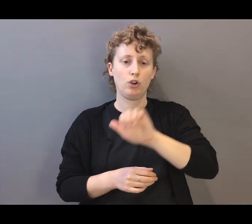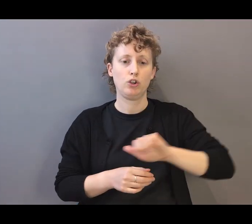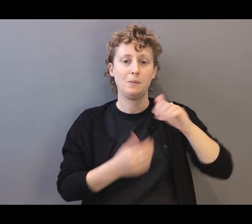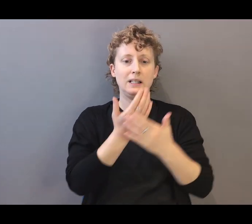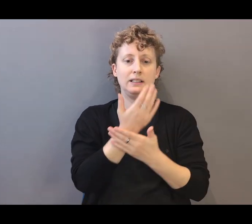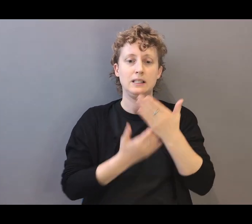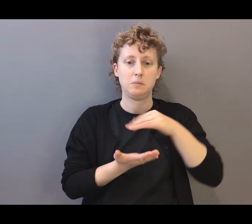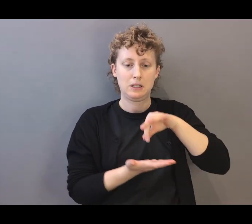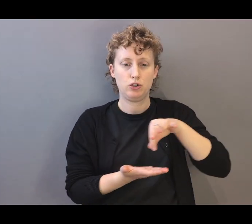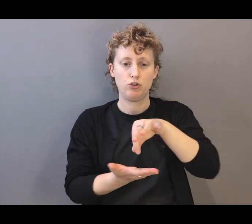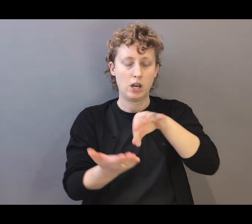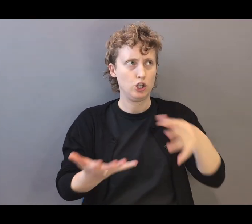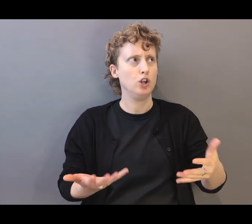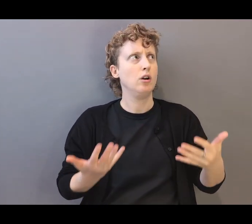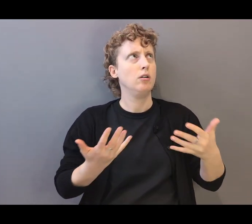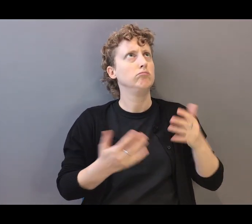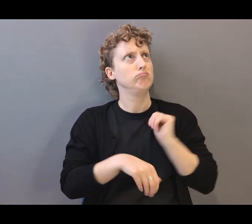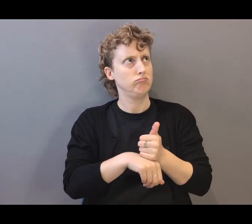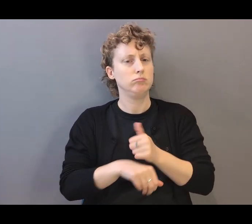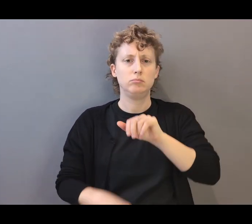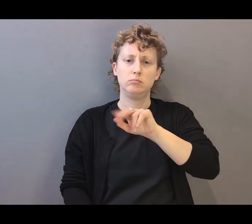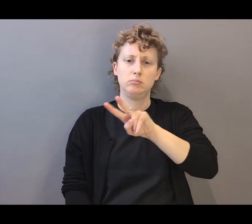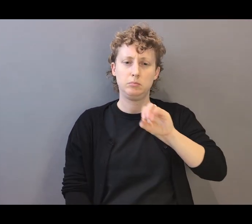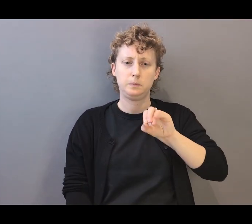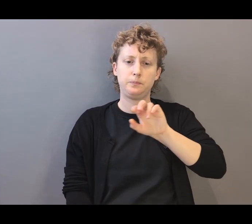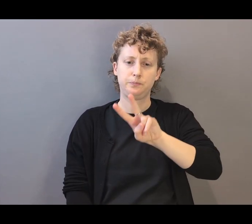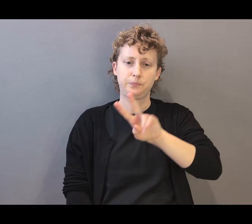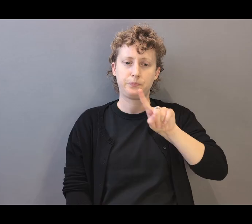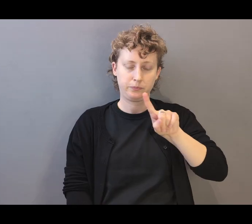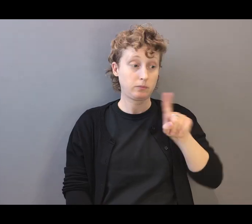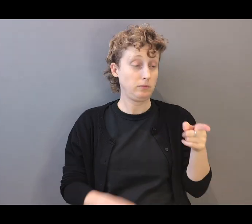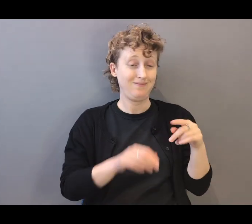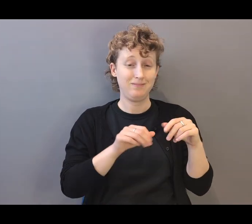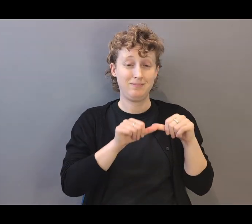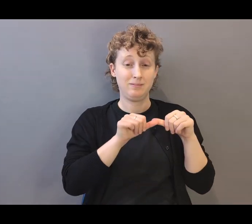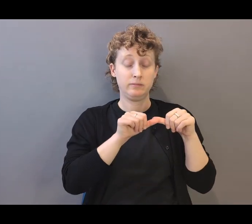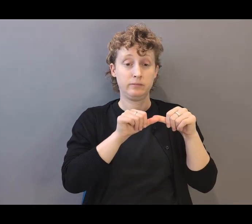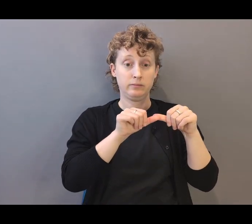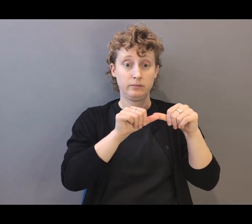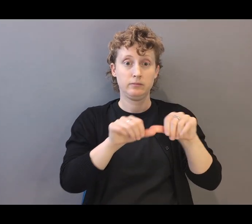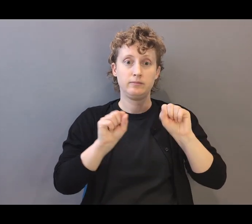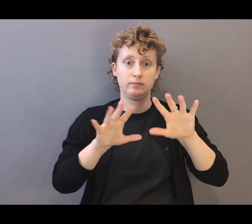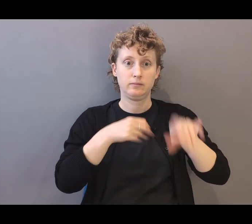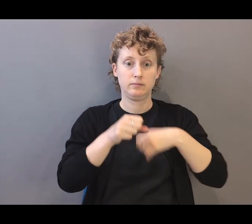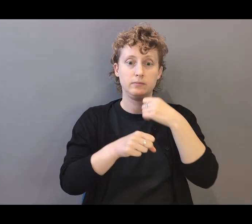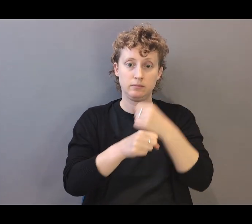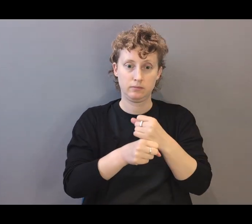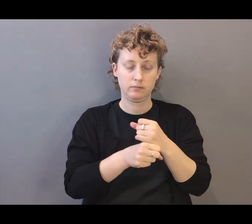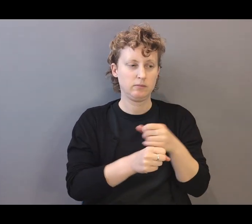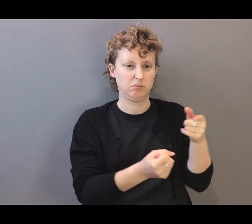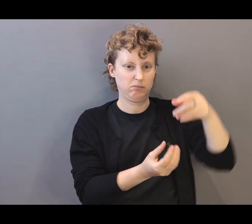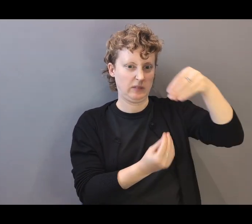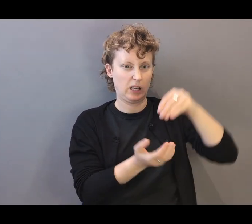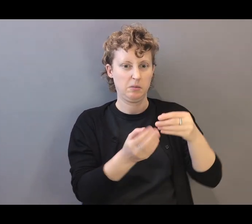was adopted, I think, in 2021. And then it will have a duration of 10 years. This document has been